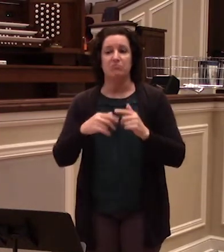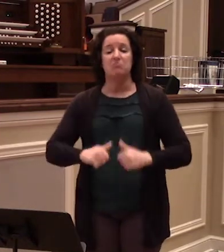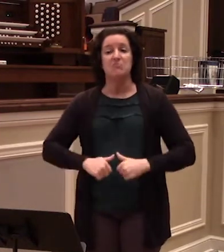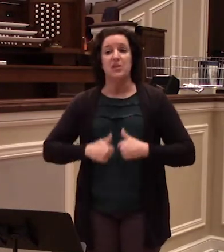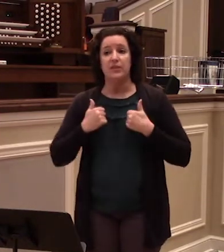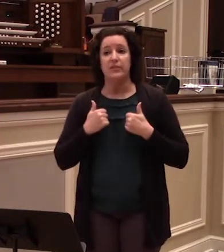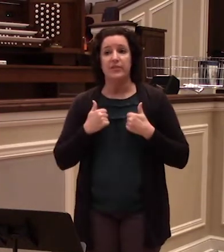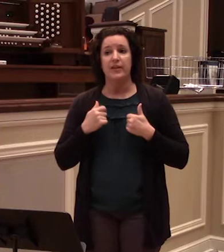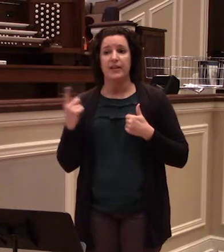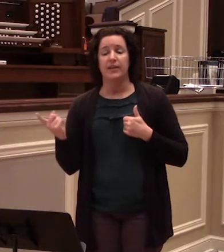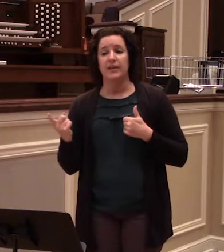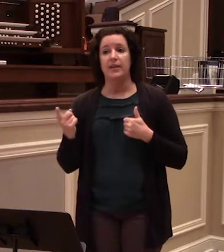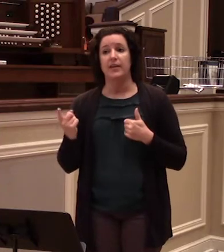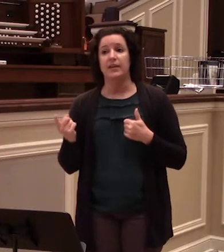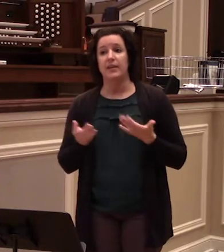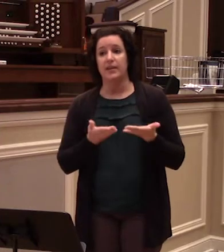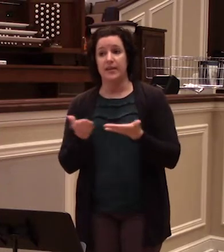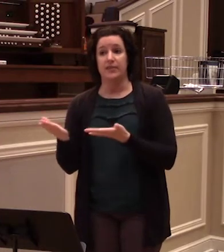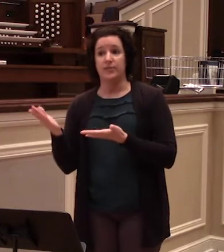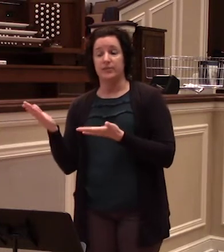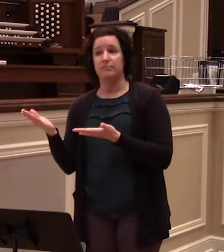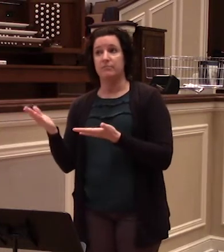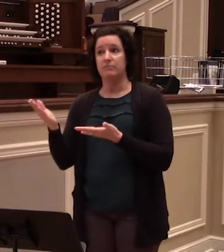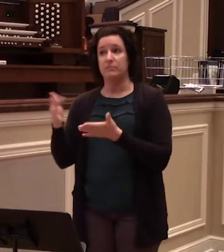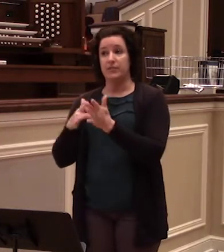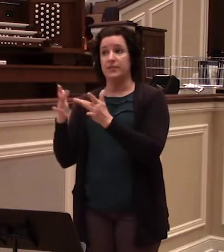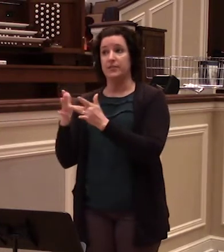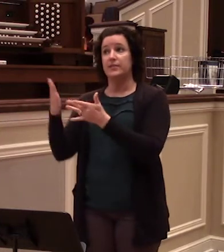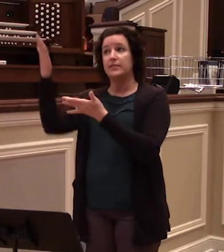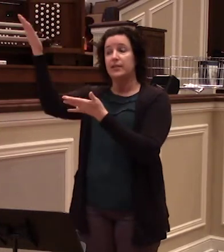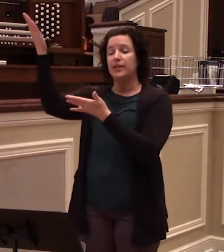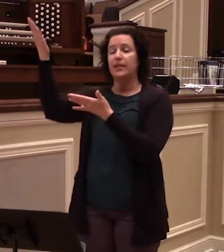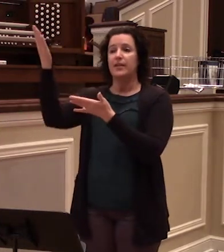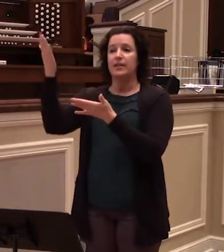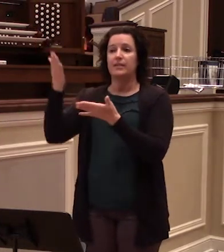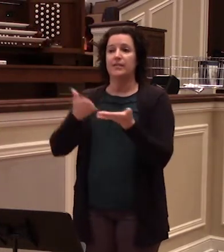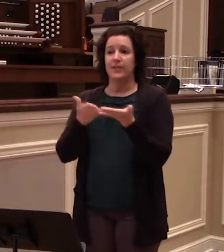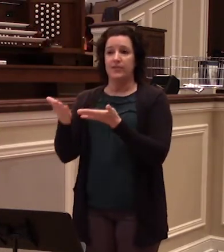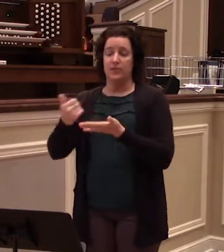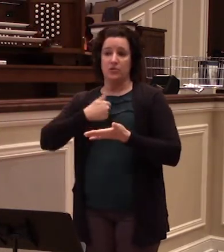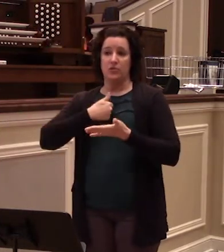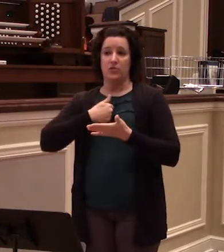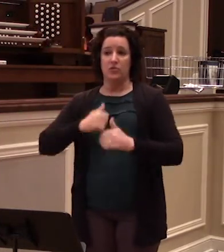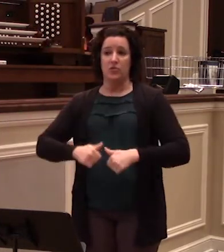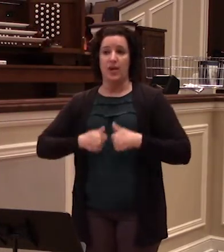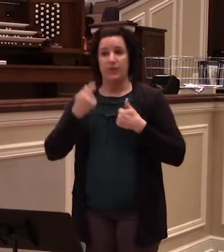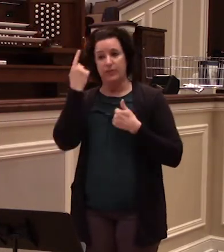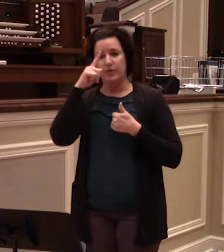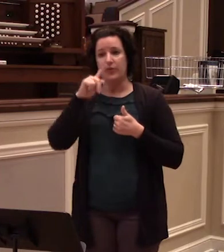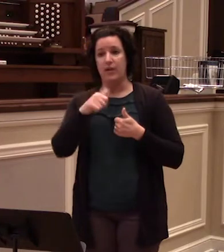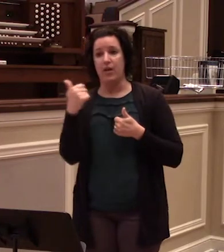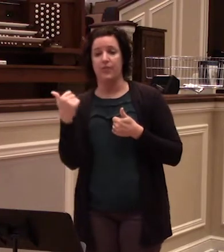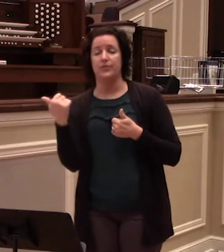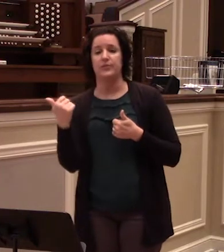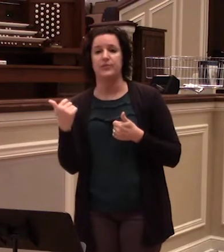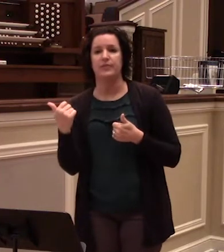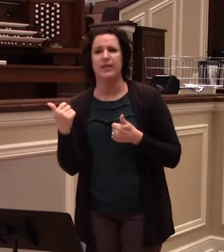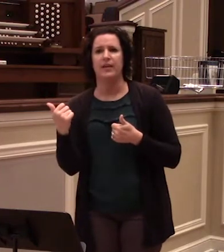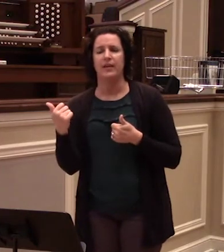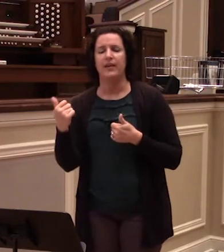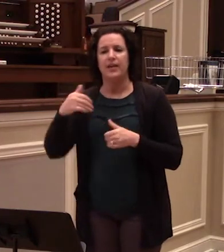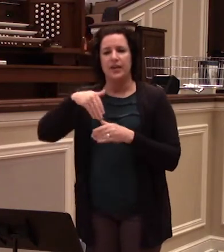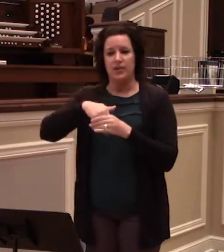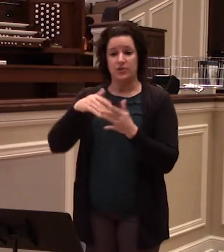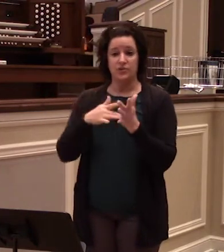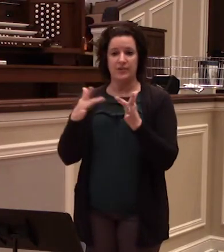And Colossians chapter 2, verse 10, in him we find the completion. We